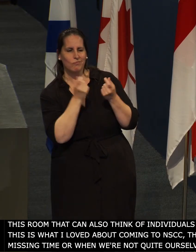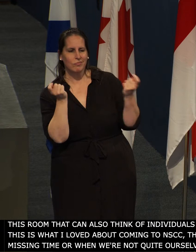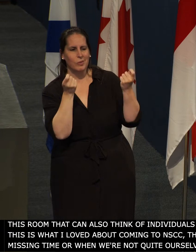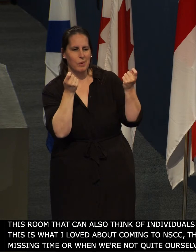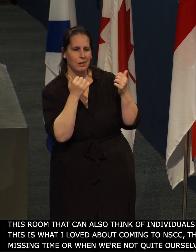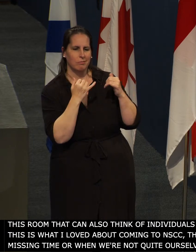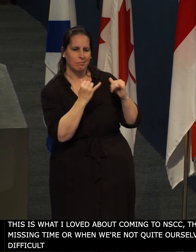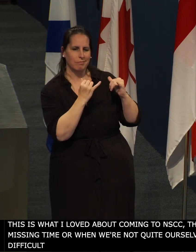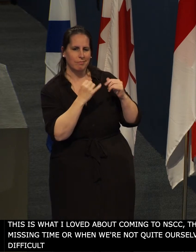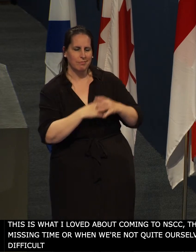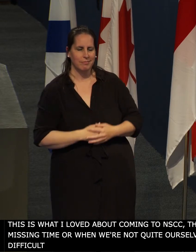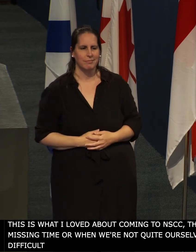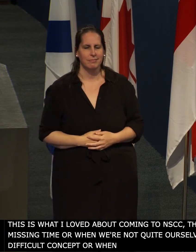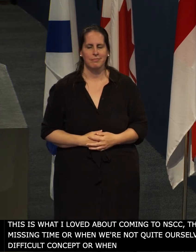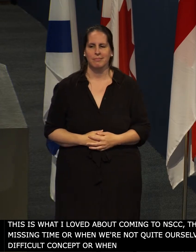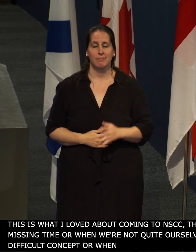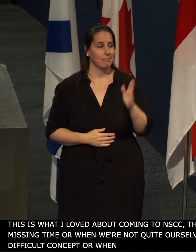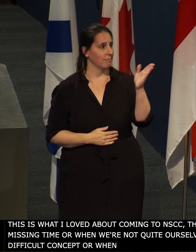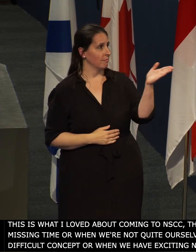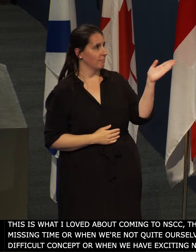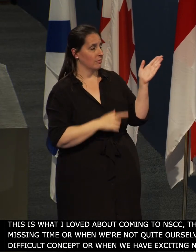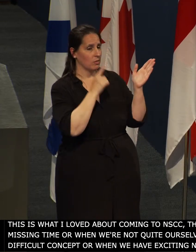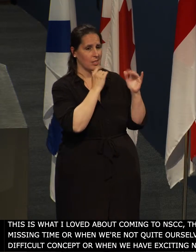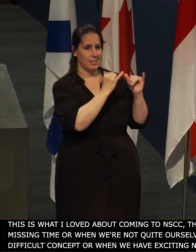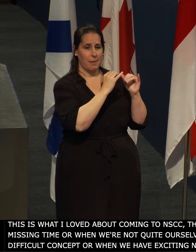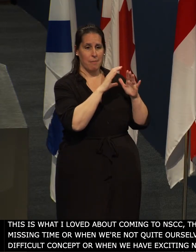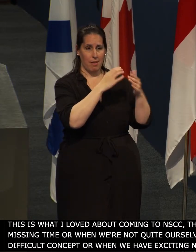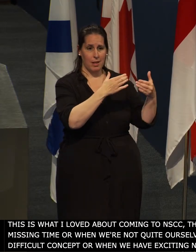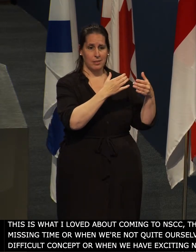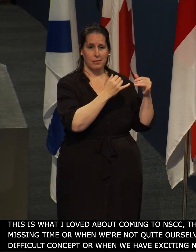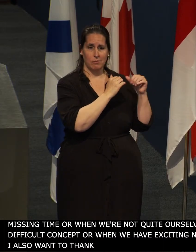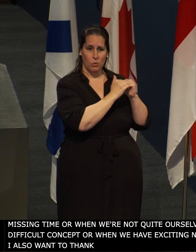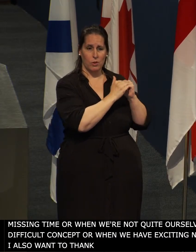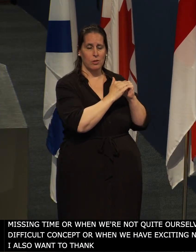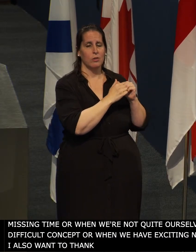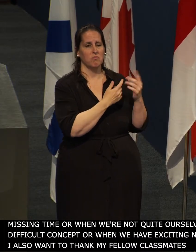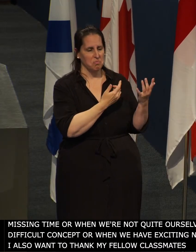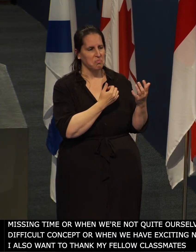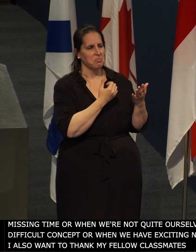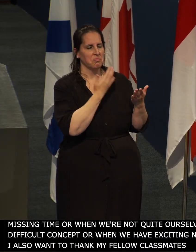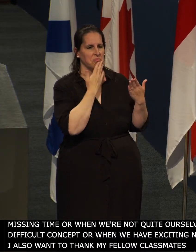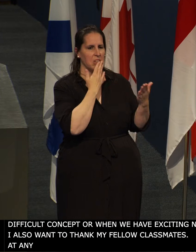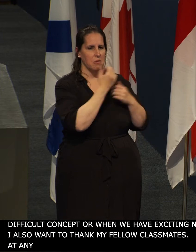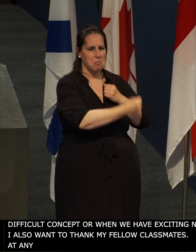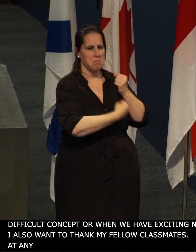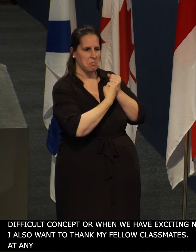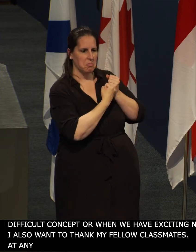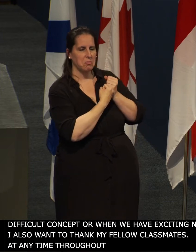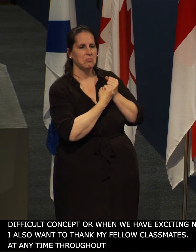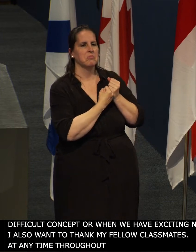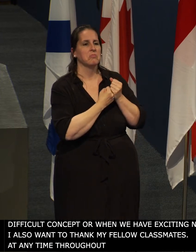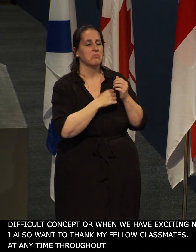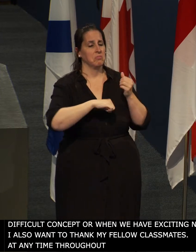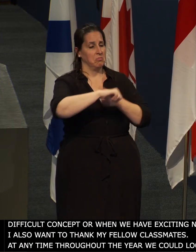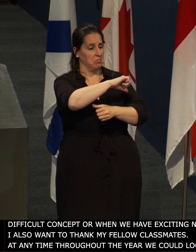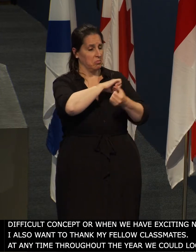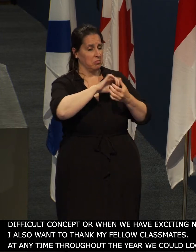classmates. At any time throughout the year, we could look to each other as peers and ask for help, and we got no judgments, just